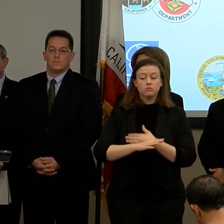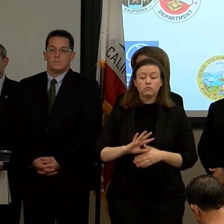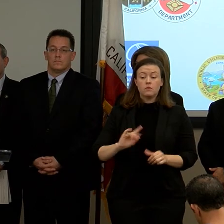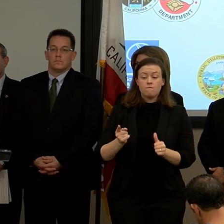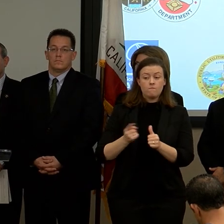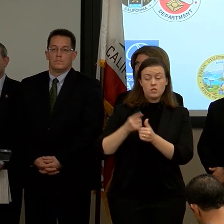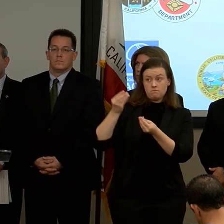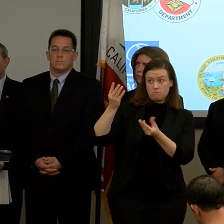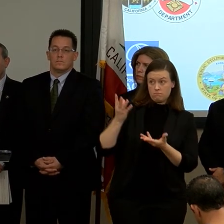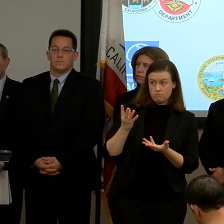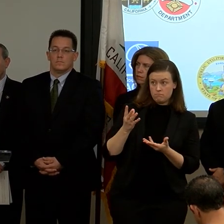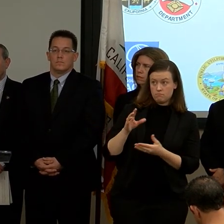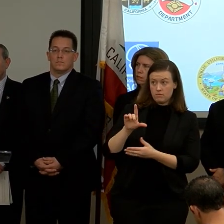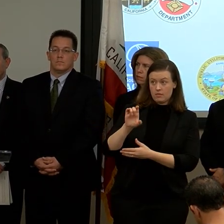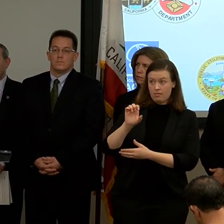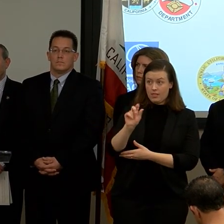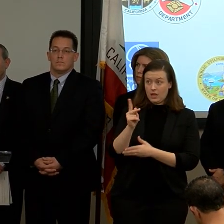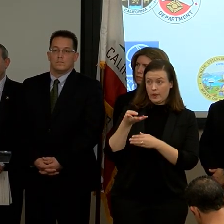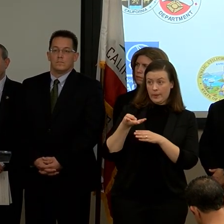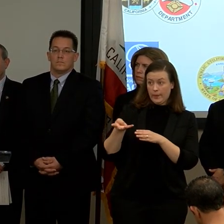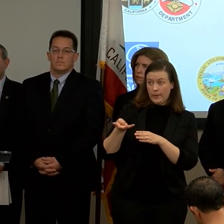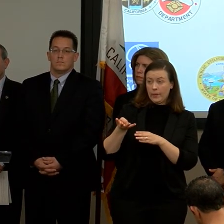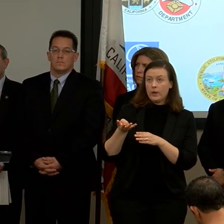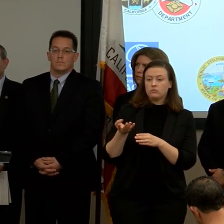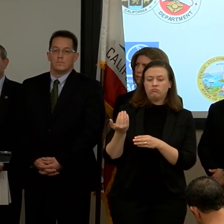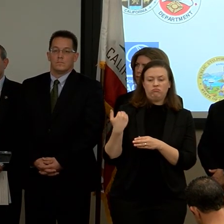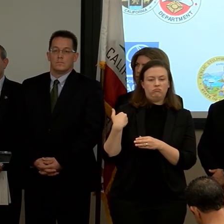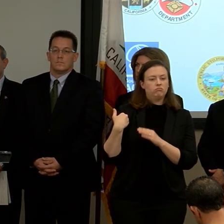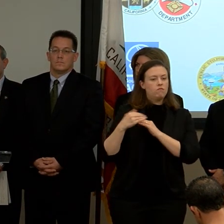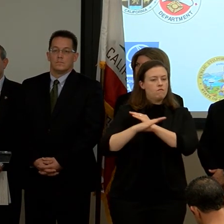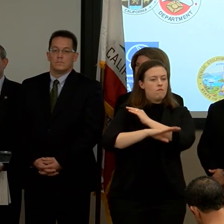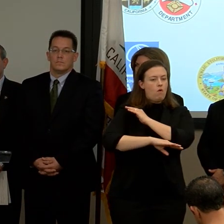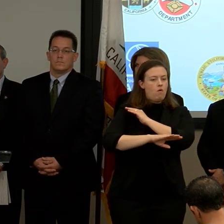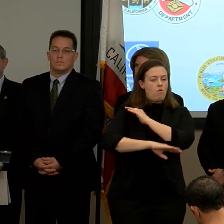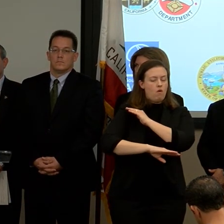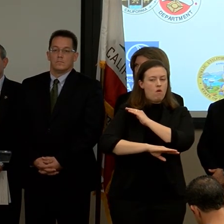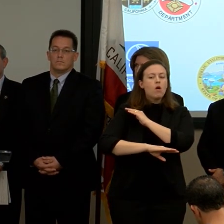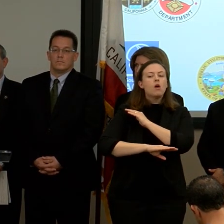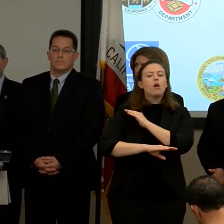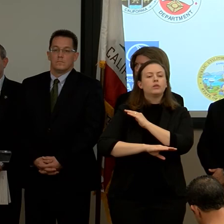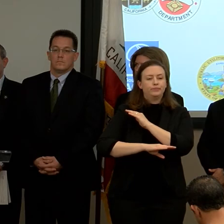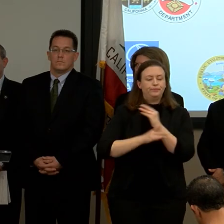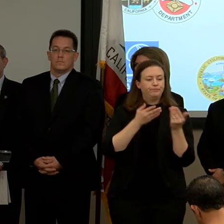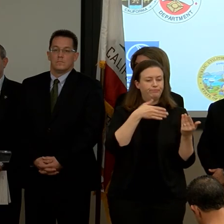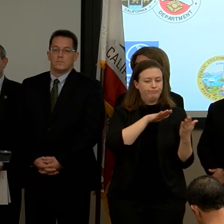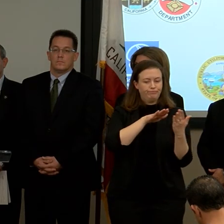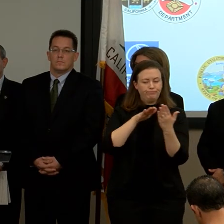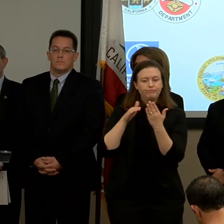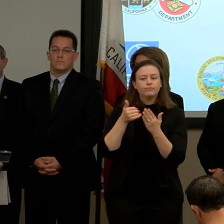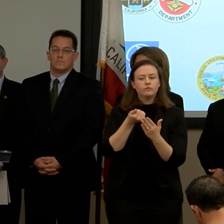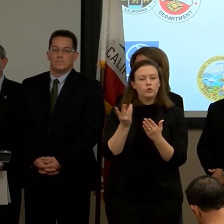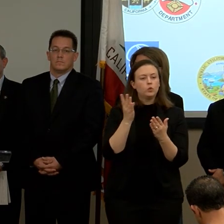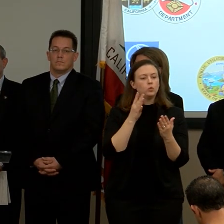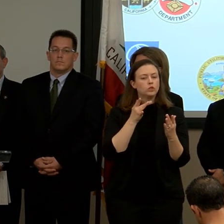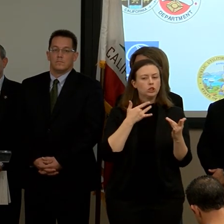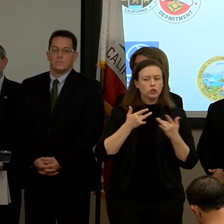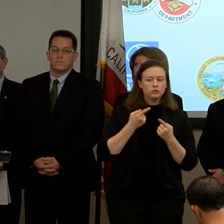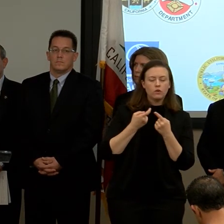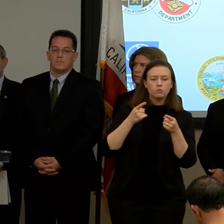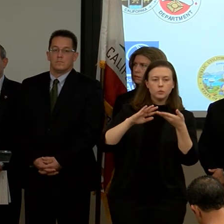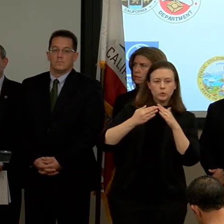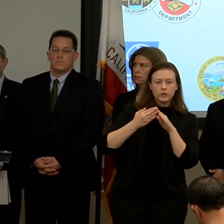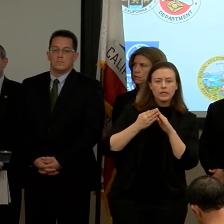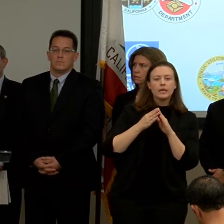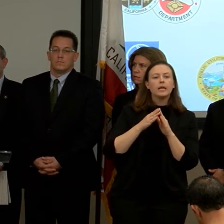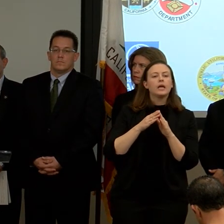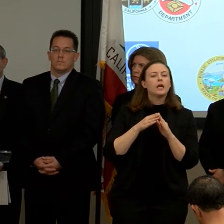notified of the leak back last fall, we've addressed a number of community concerns. We directed that